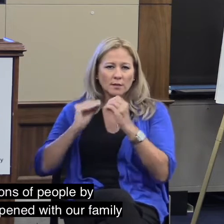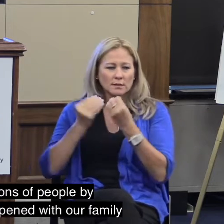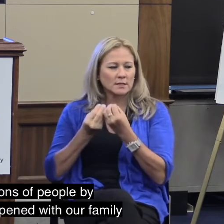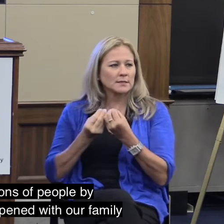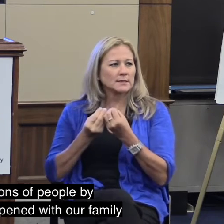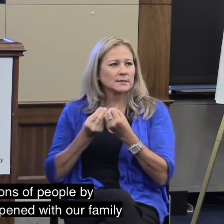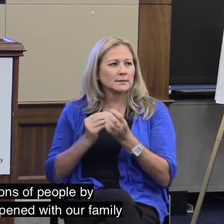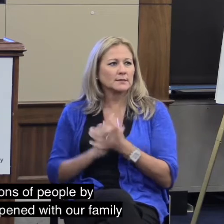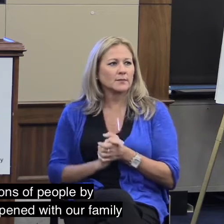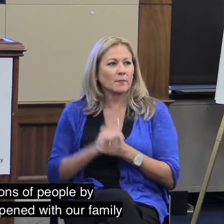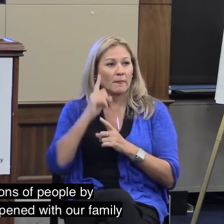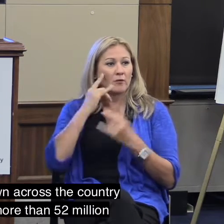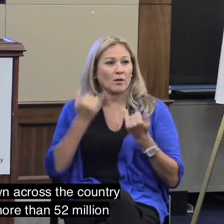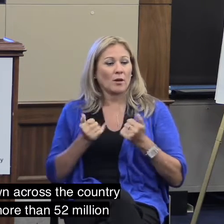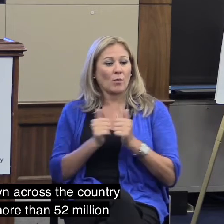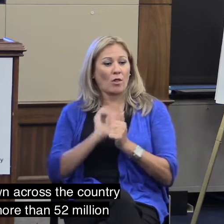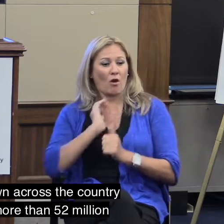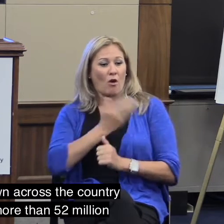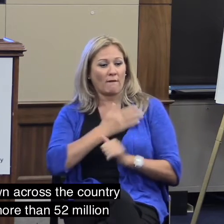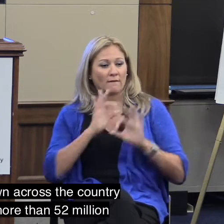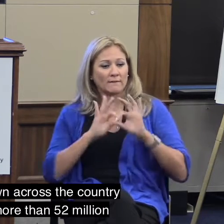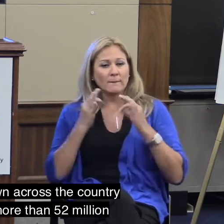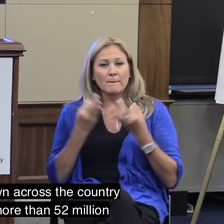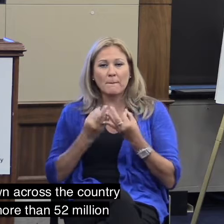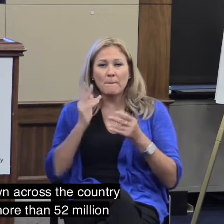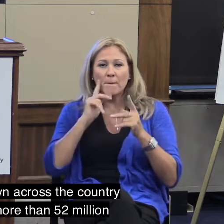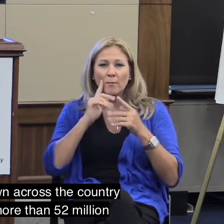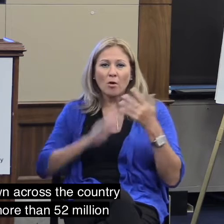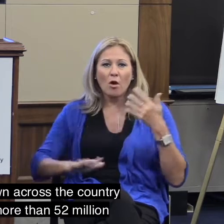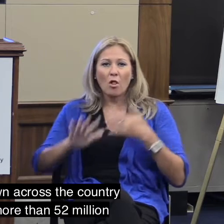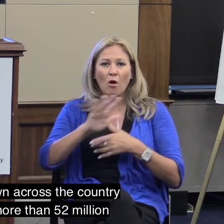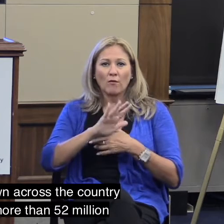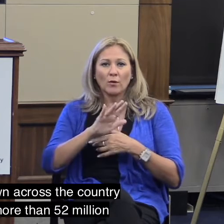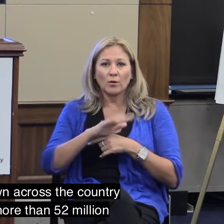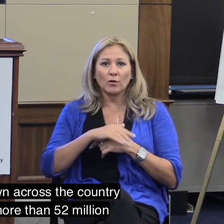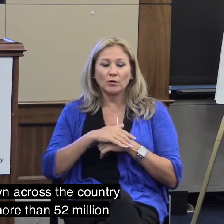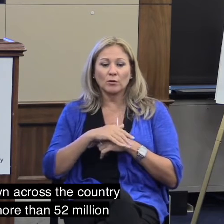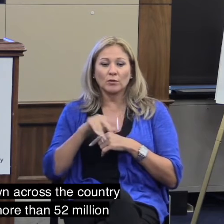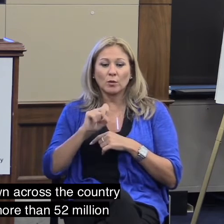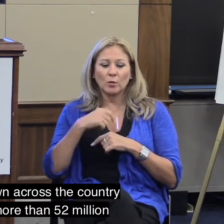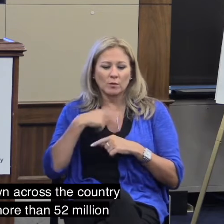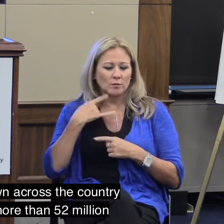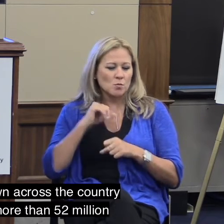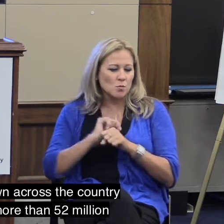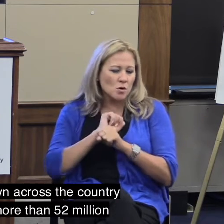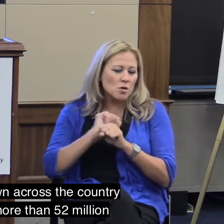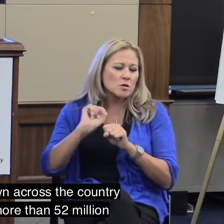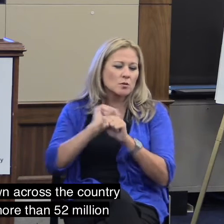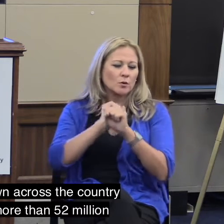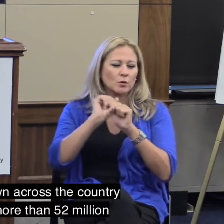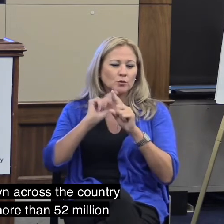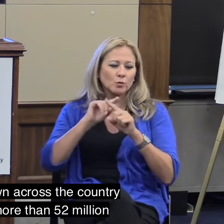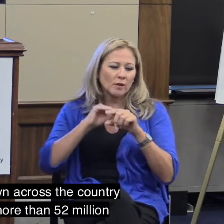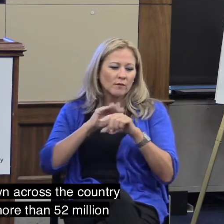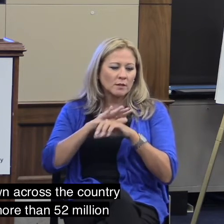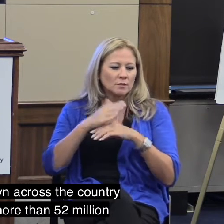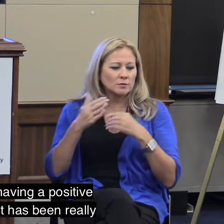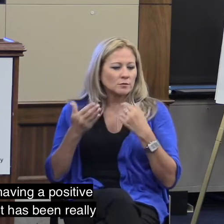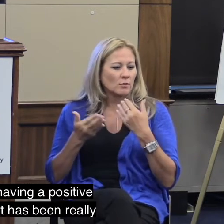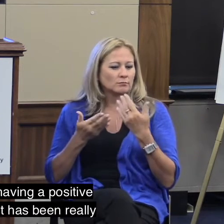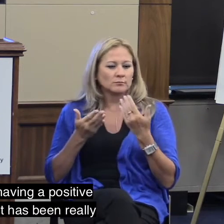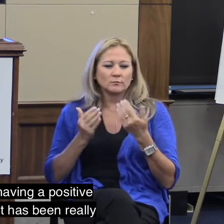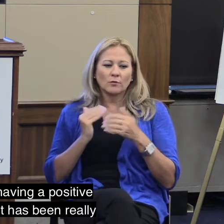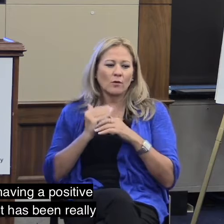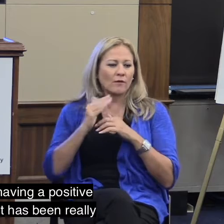happened with our family and with people that I've known across the country, we've worked to influence more than 52 million